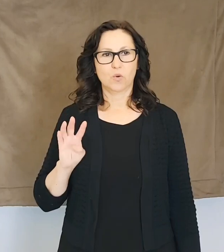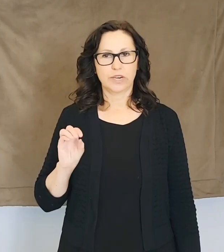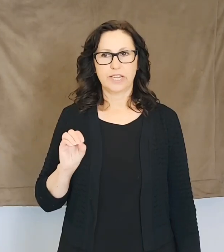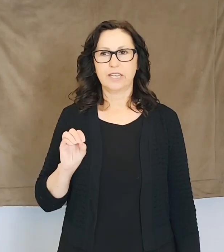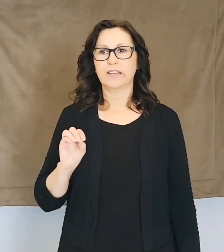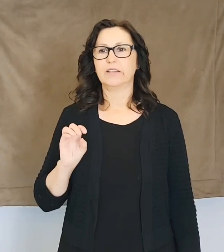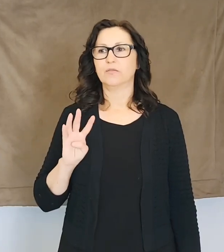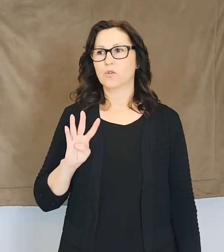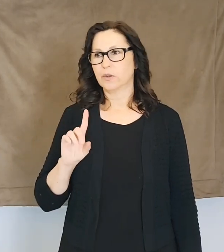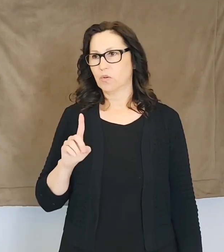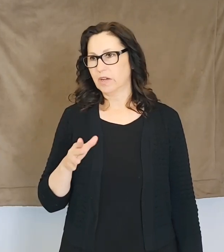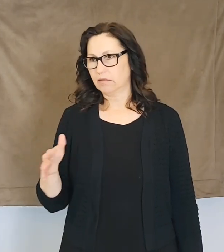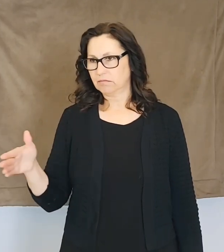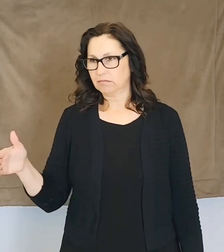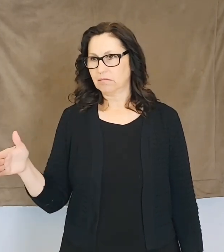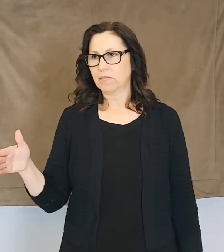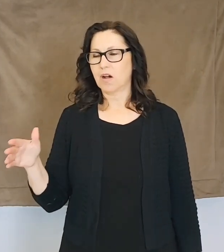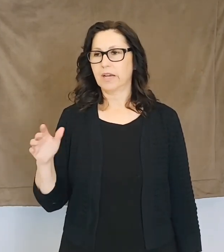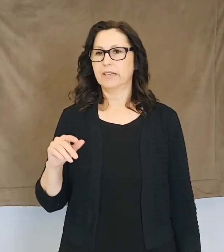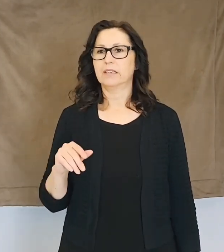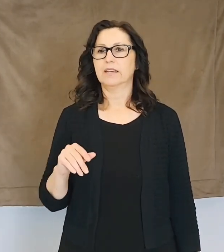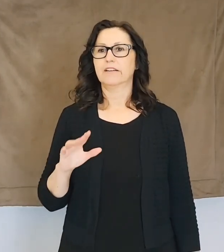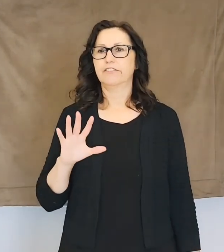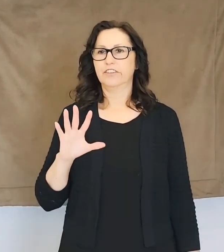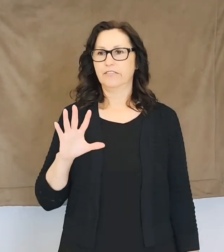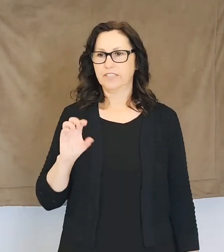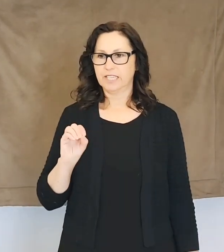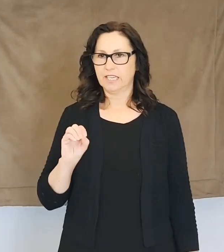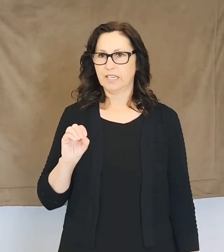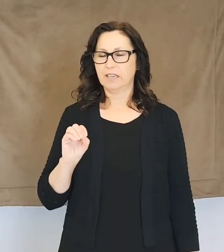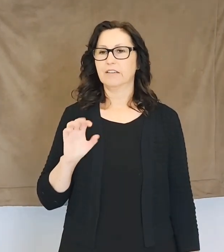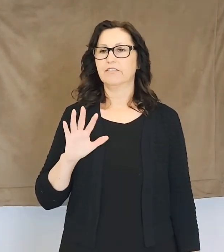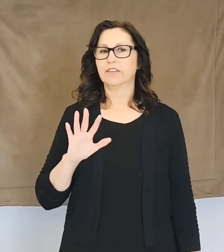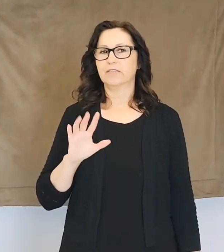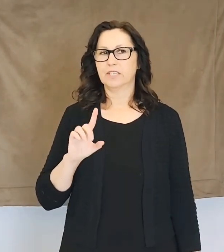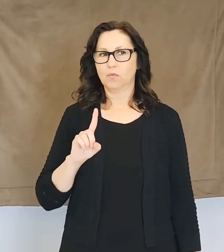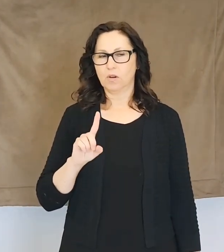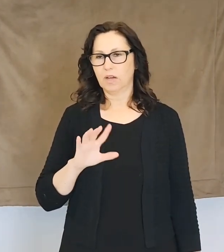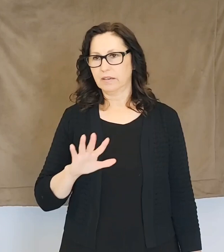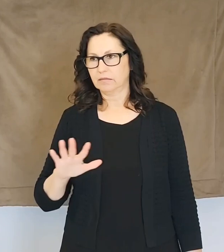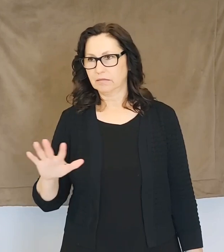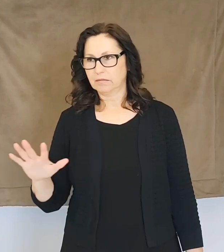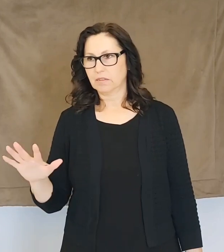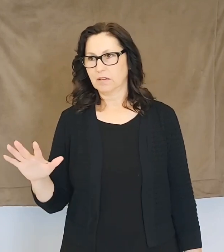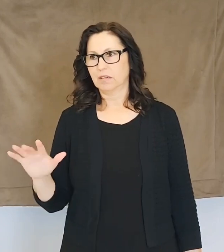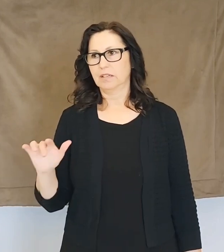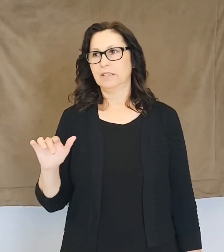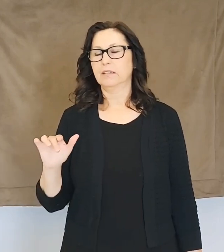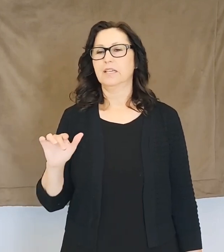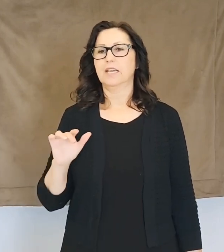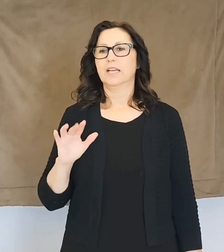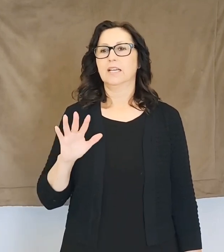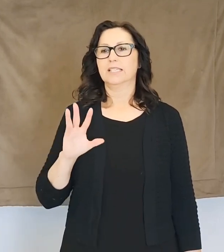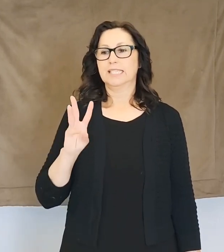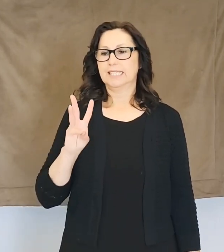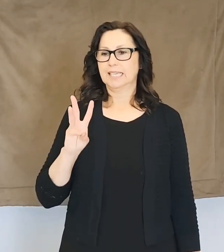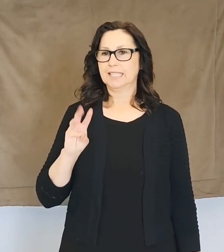40 and then 41 on, 50, 51 on,